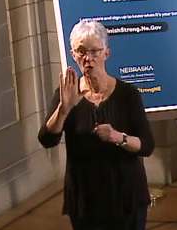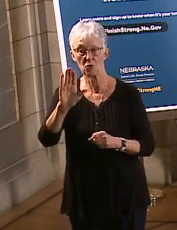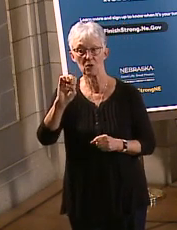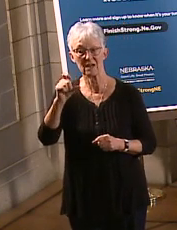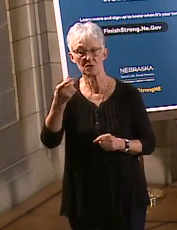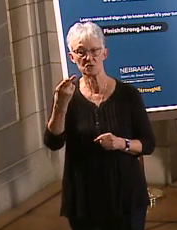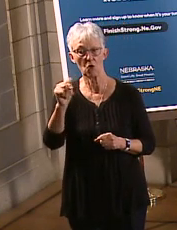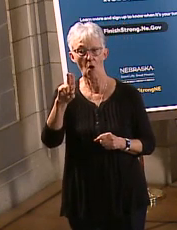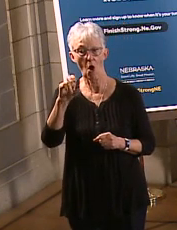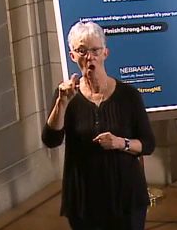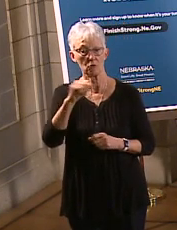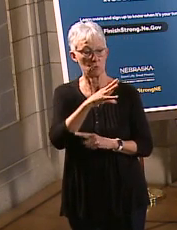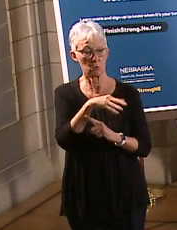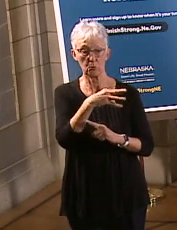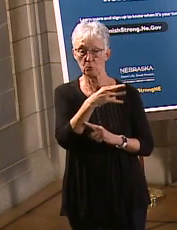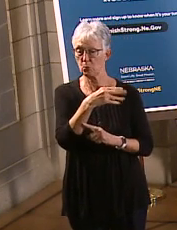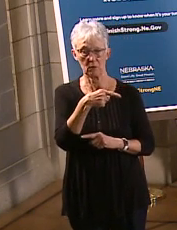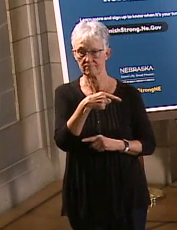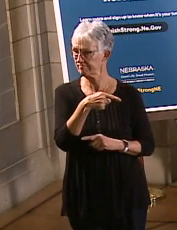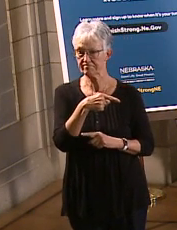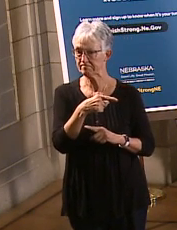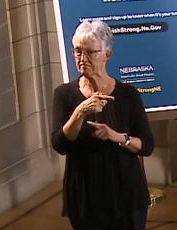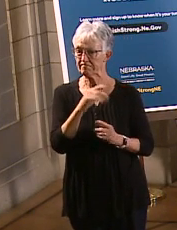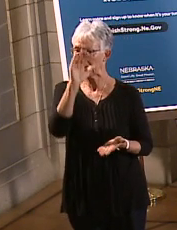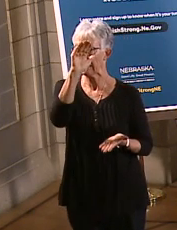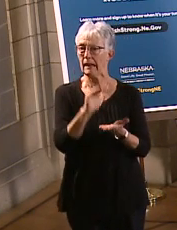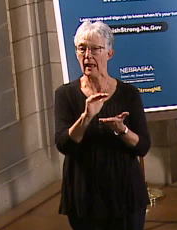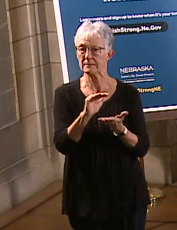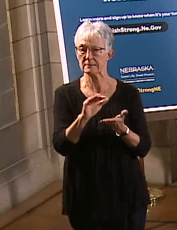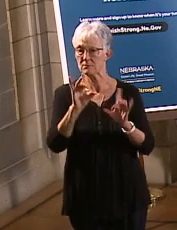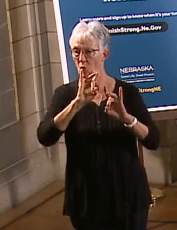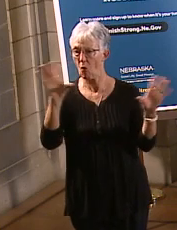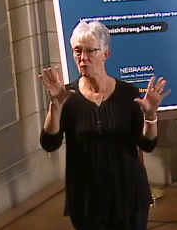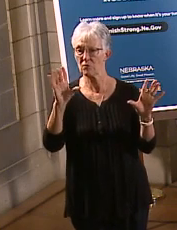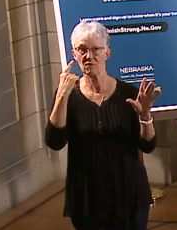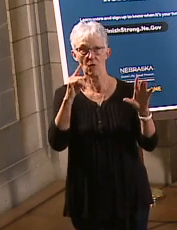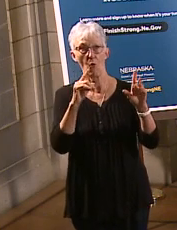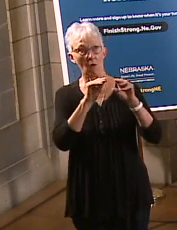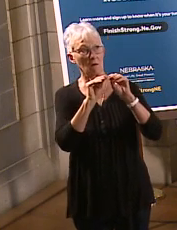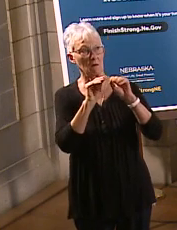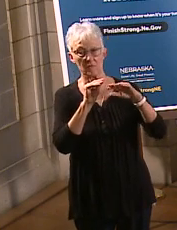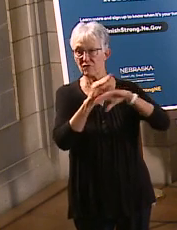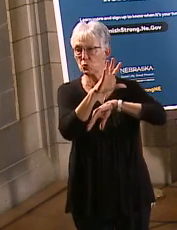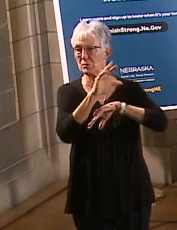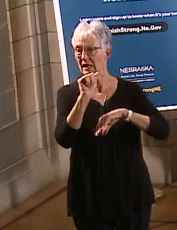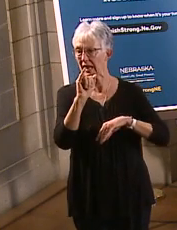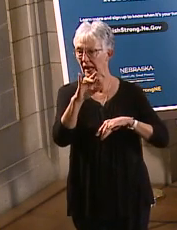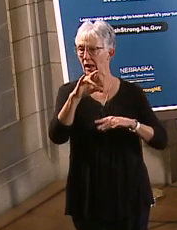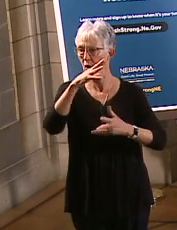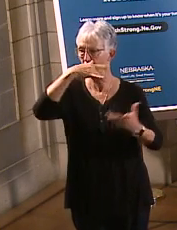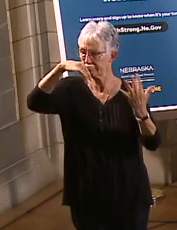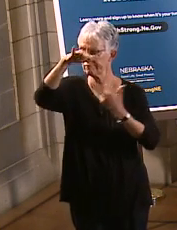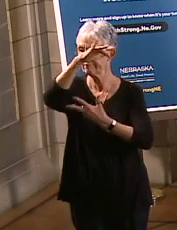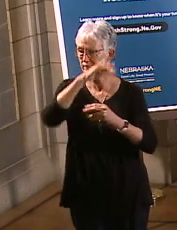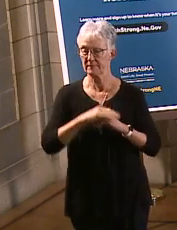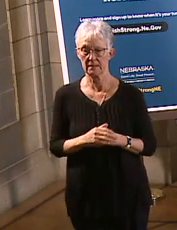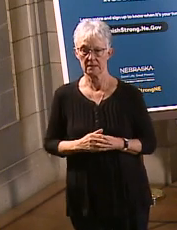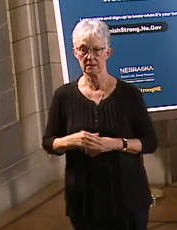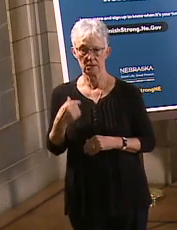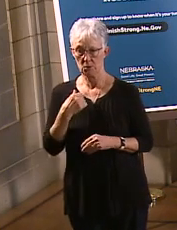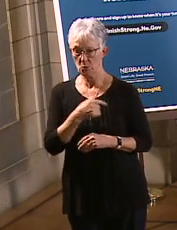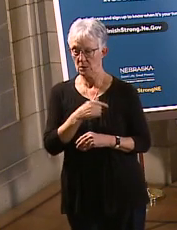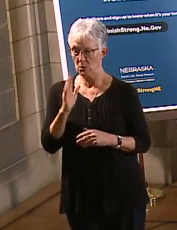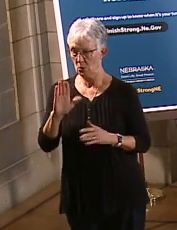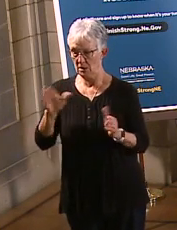corn crop goes into ethanol. So without any further ado, I'm going to call up Roger Berry, and he's going to introduce Dr. Saha to be able to talk about the